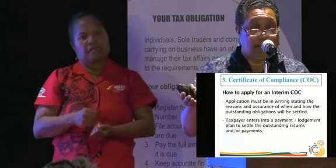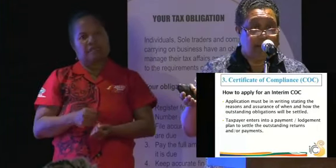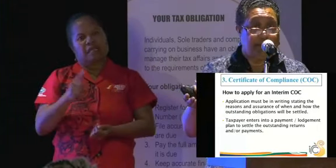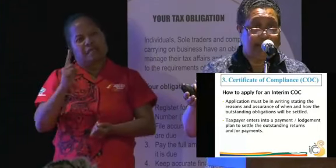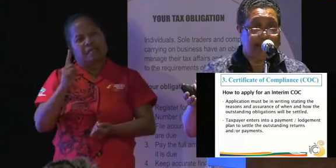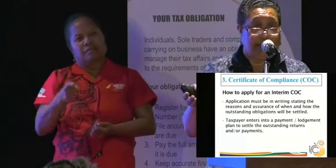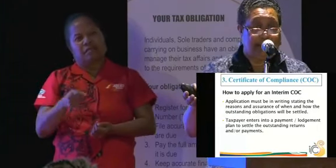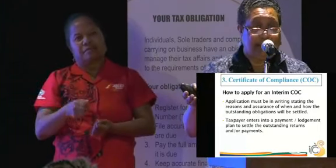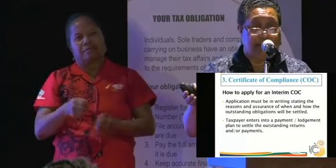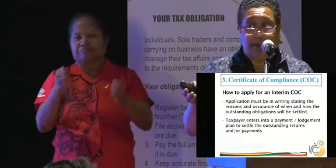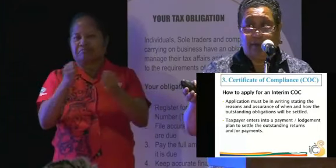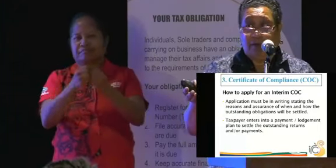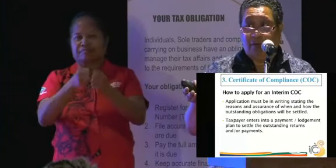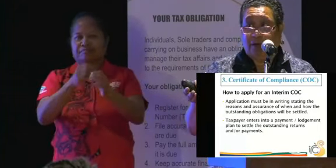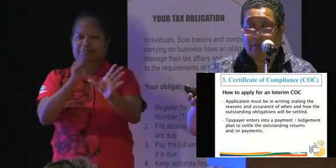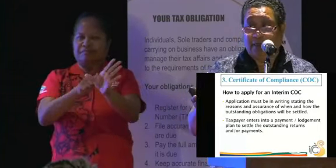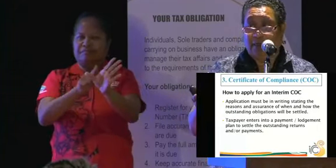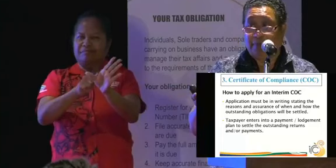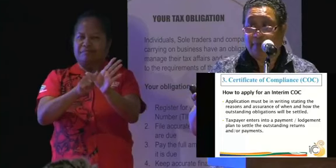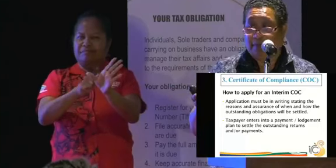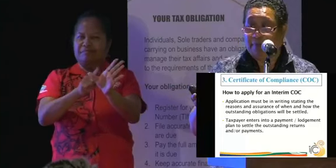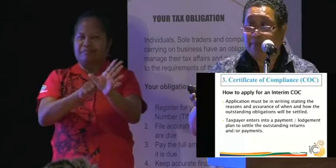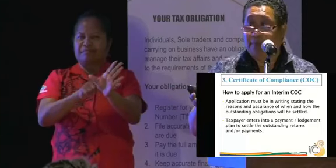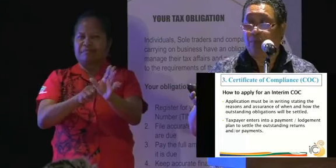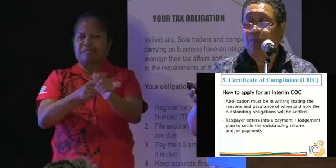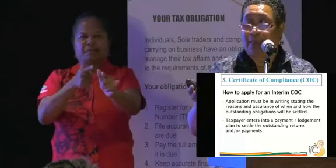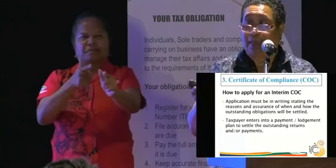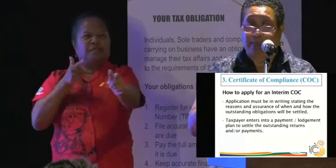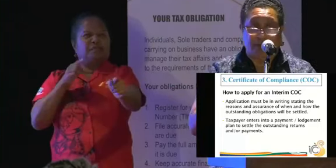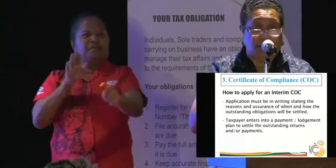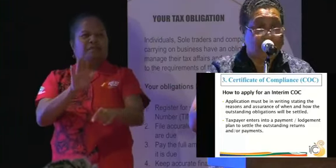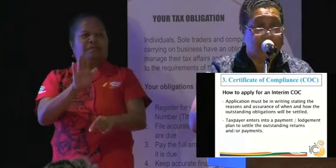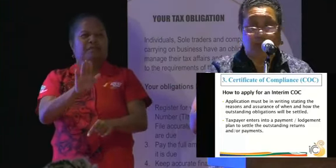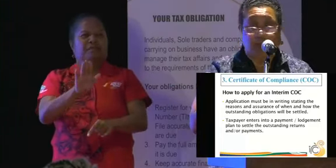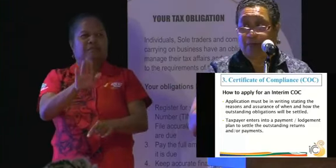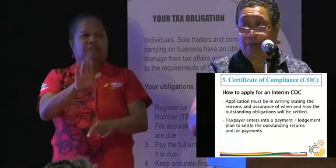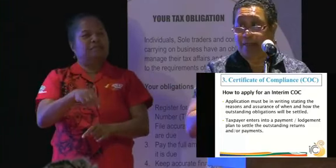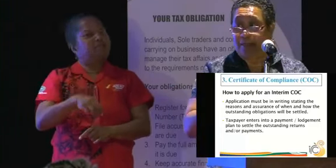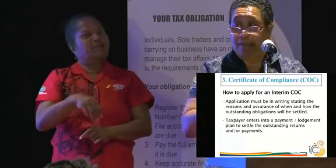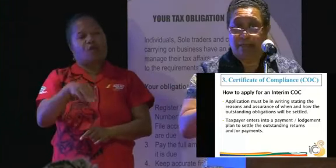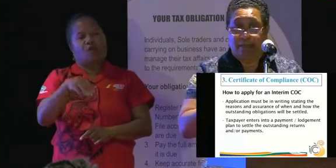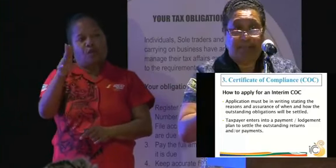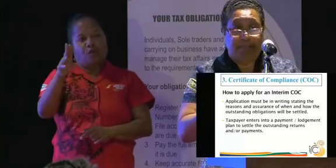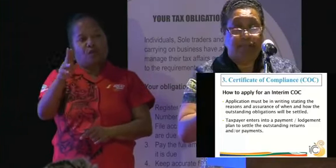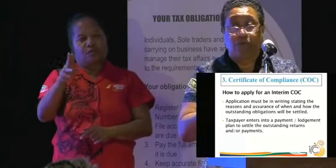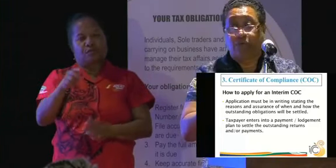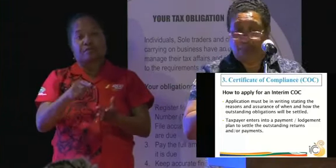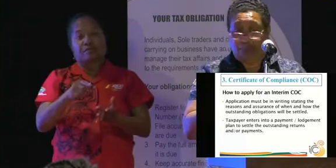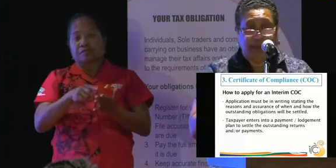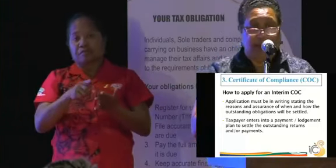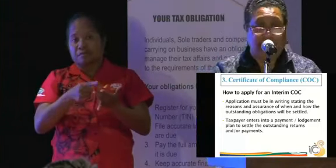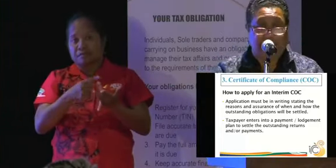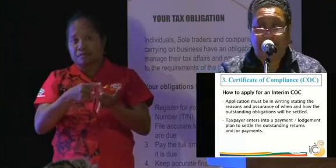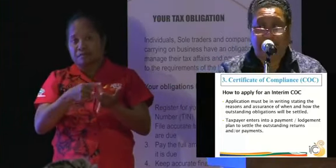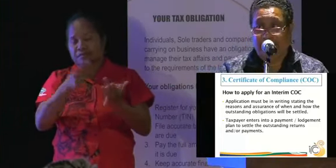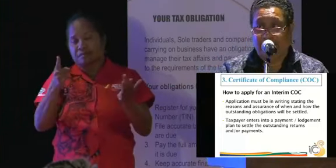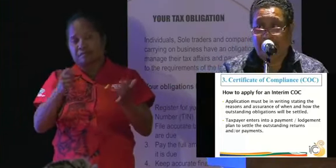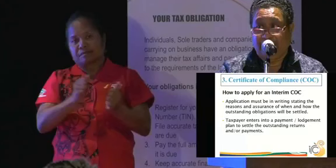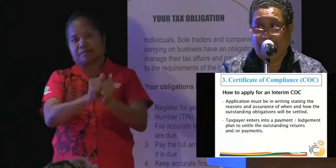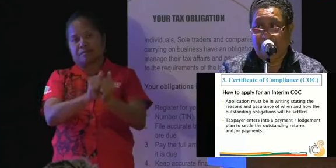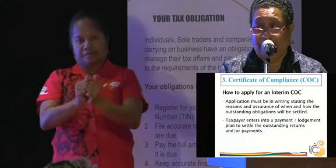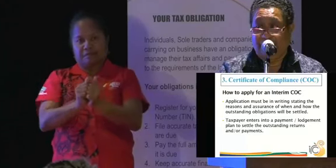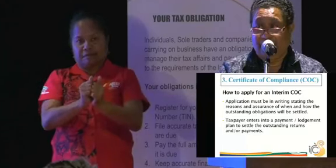years of lodgement or outstanding payments, then we will ask you to go into a payment or lodgement